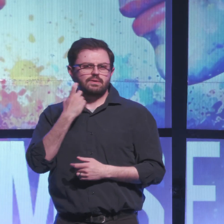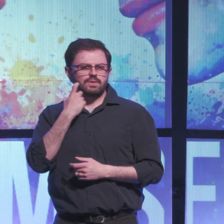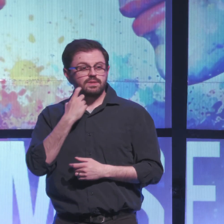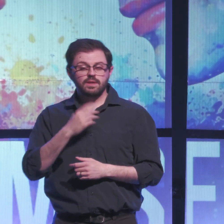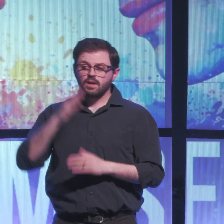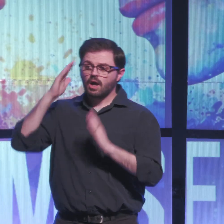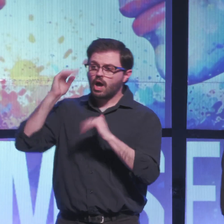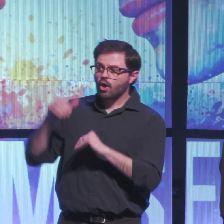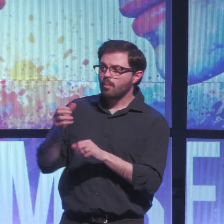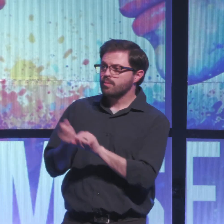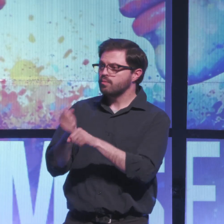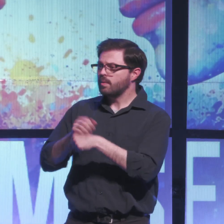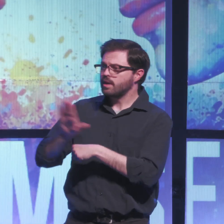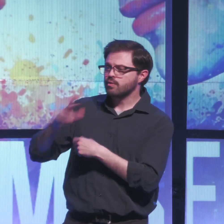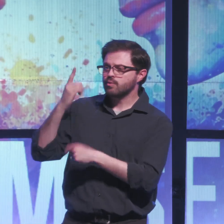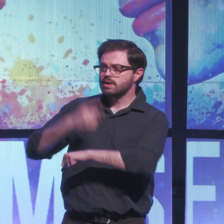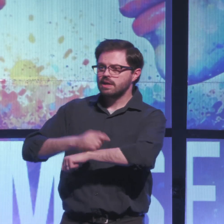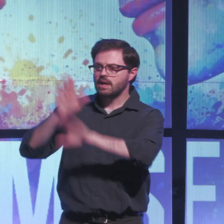I said, that's so good.